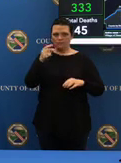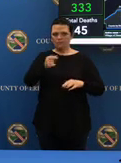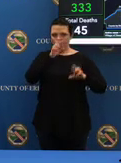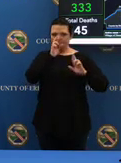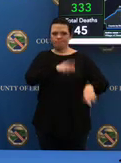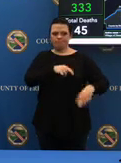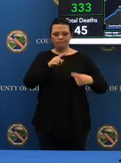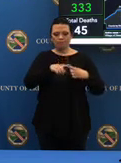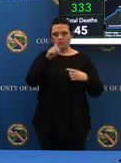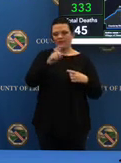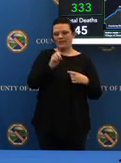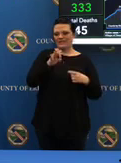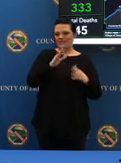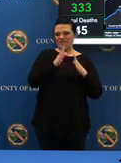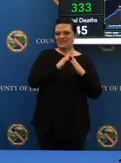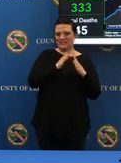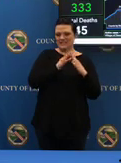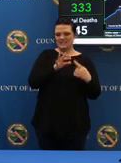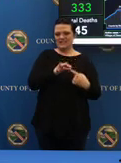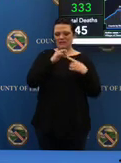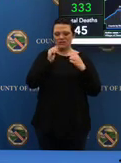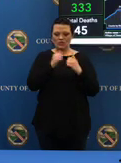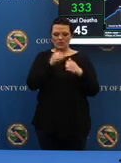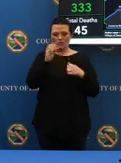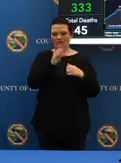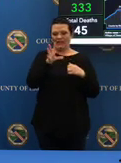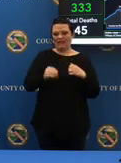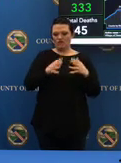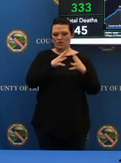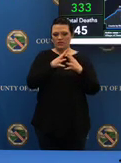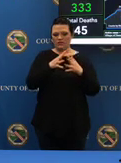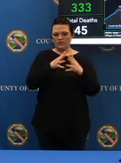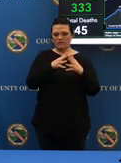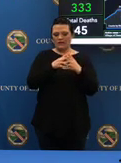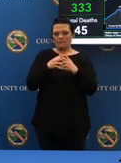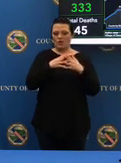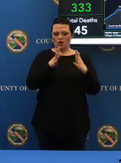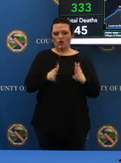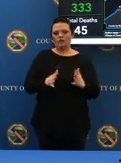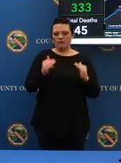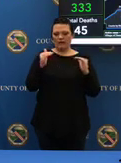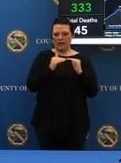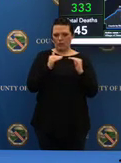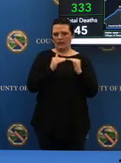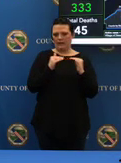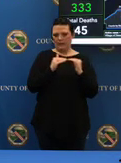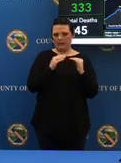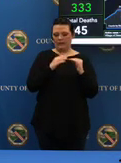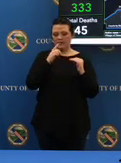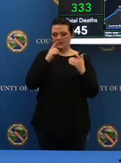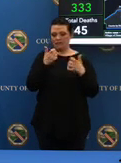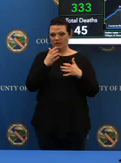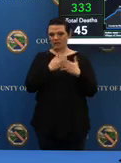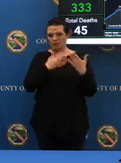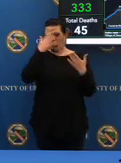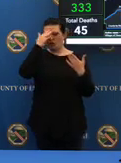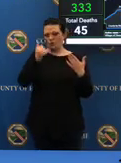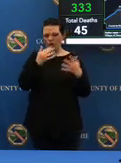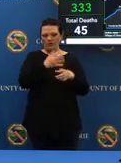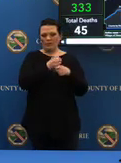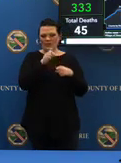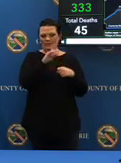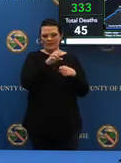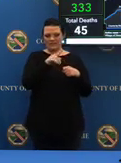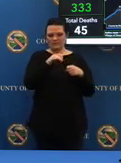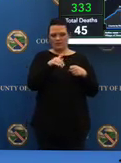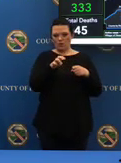needs of the city, especially when it comes to the African American Health Equity Task Force. And he said a big part of that was why we got the zip code breakdown.